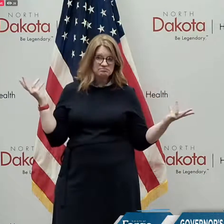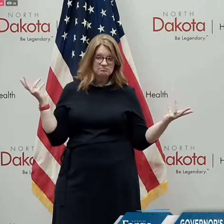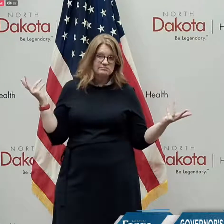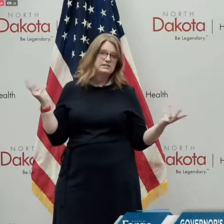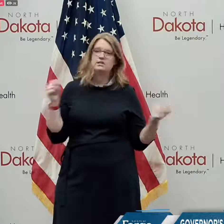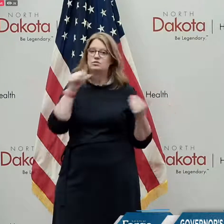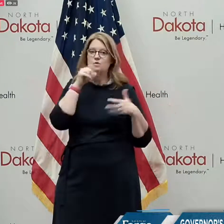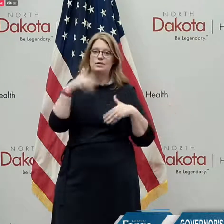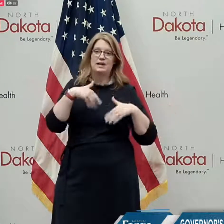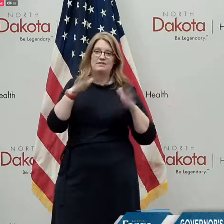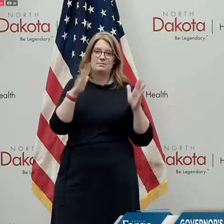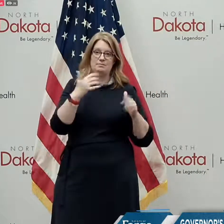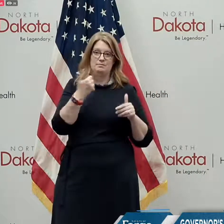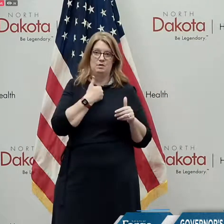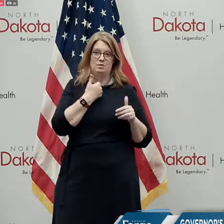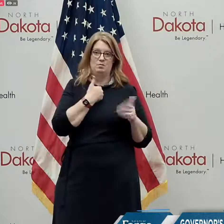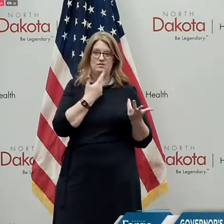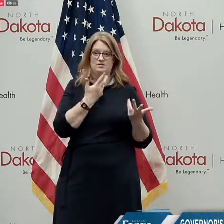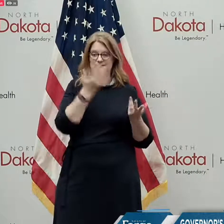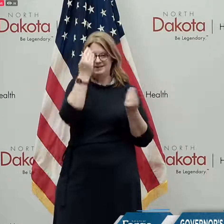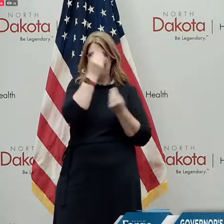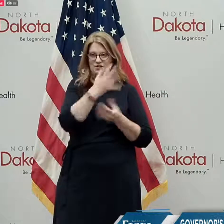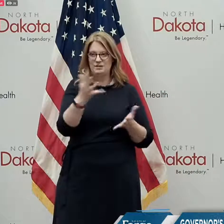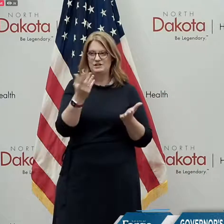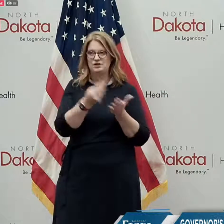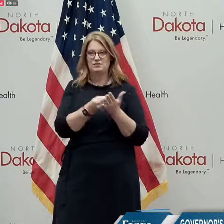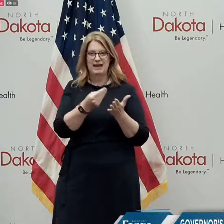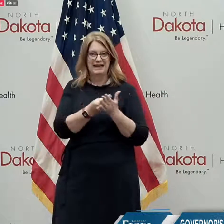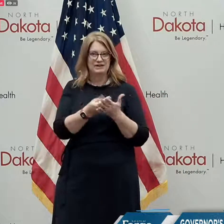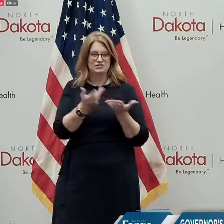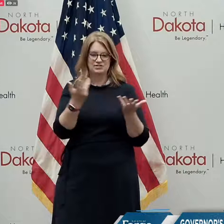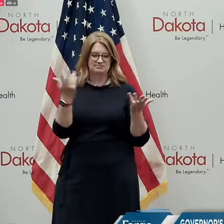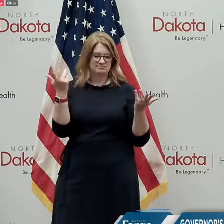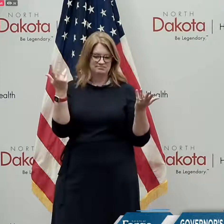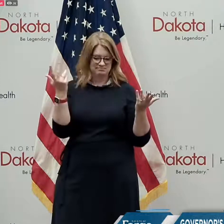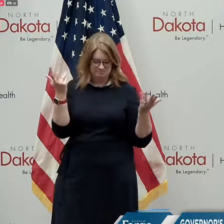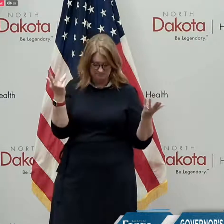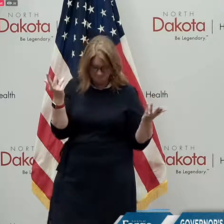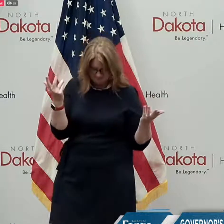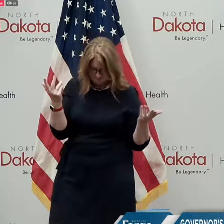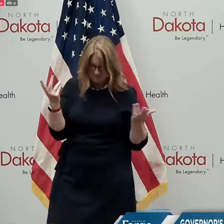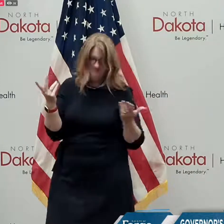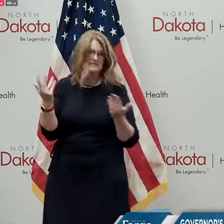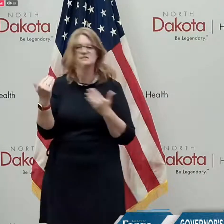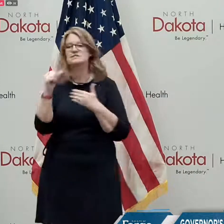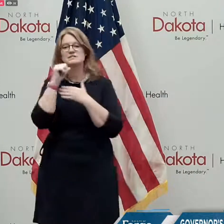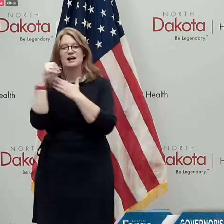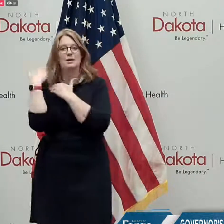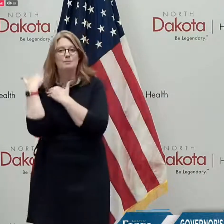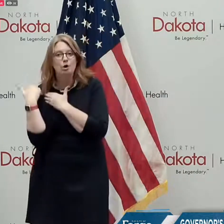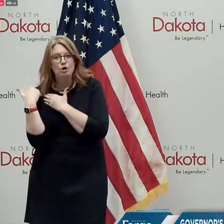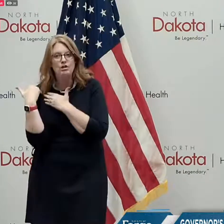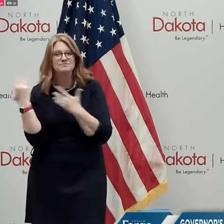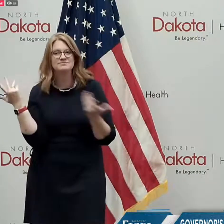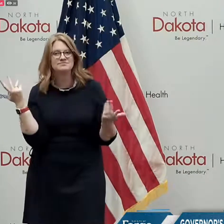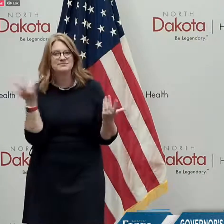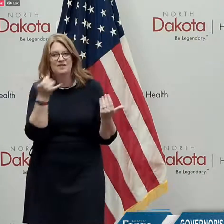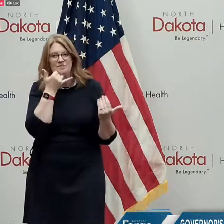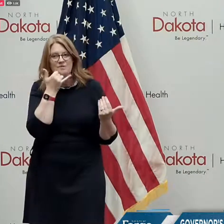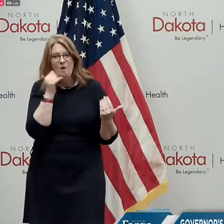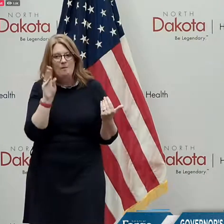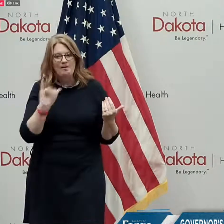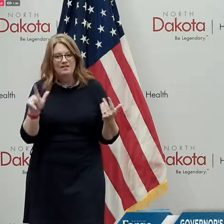give up your own personal data. You don't give up any financial cost. It doesn't burden your phone